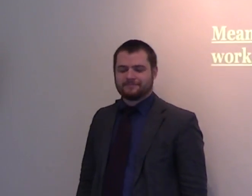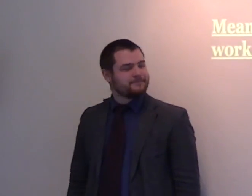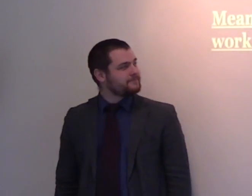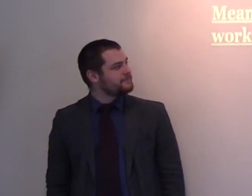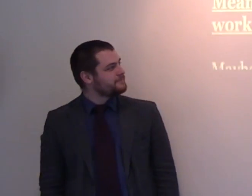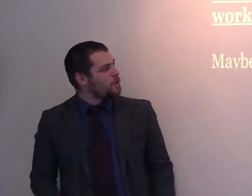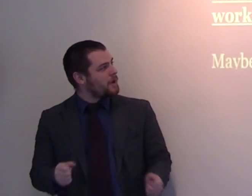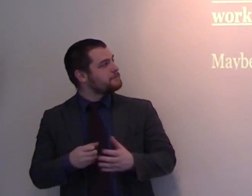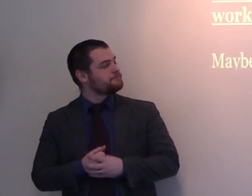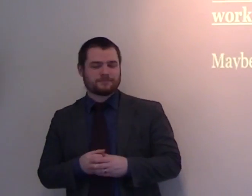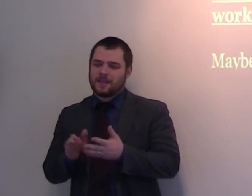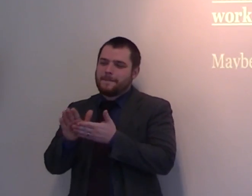Meaning, number three,